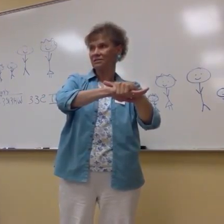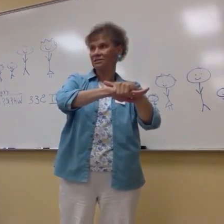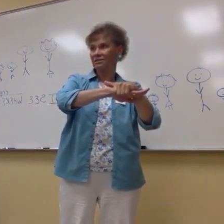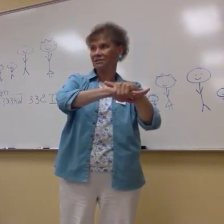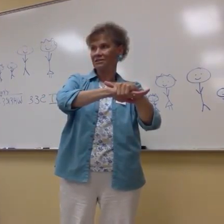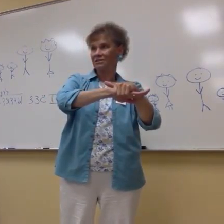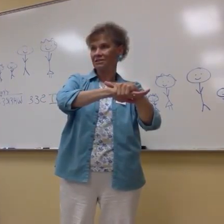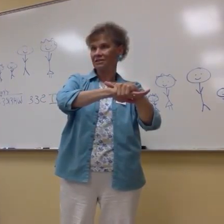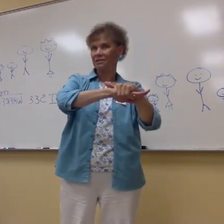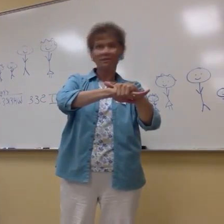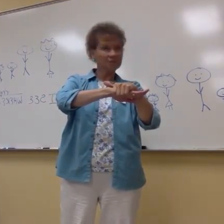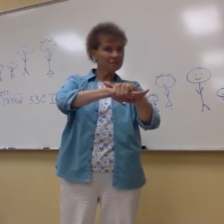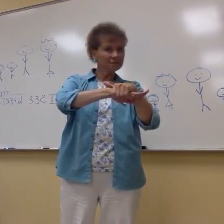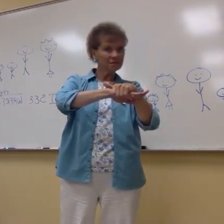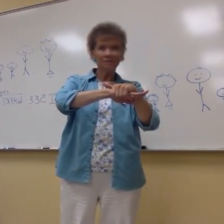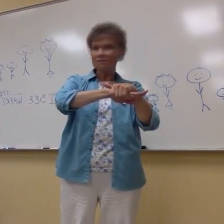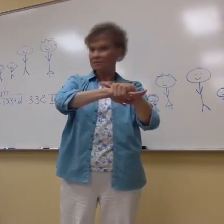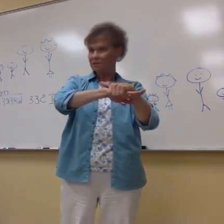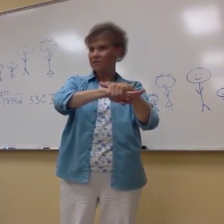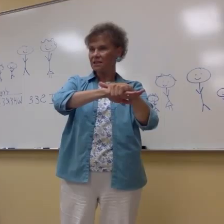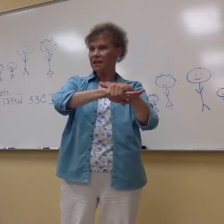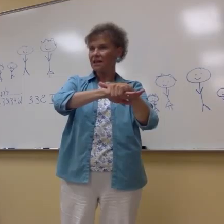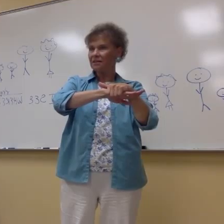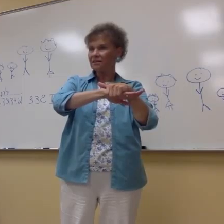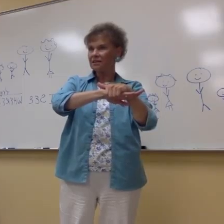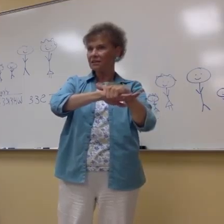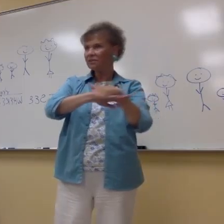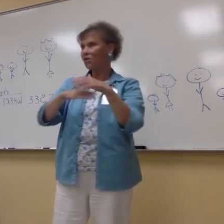Okay, so I've got a male back there. Don't know if you have kids or not.